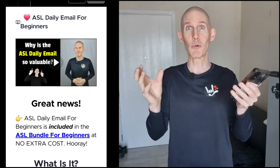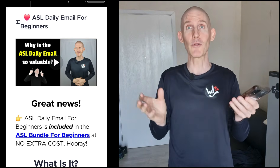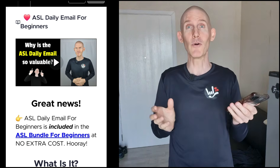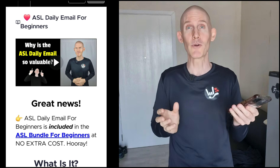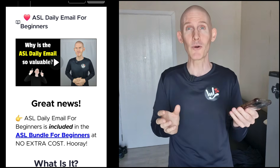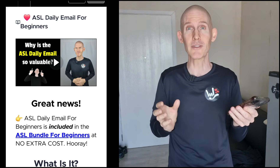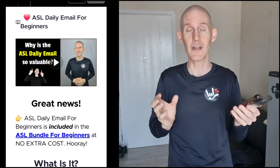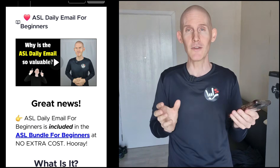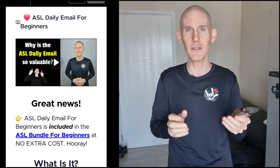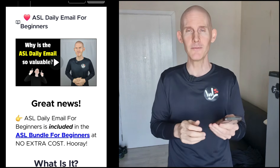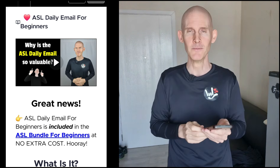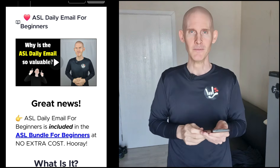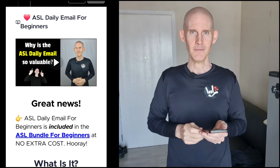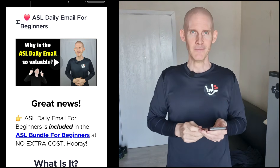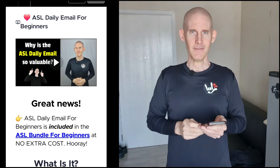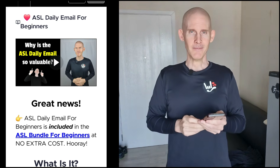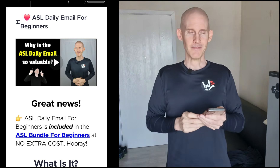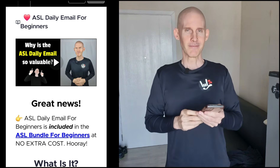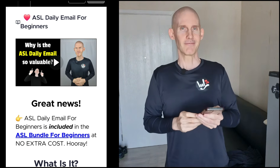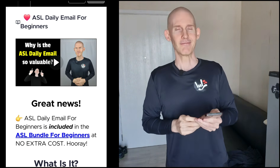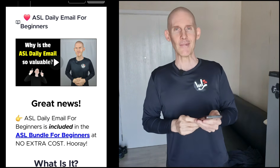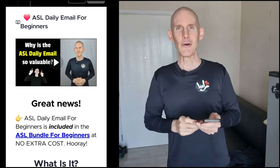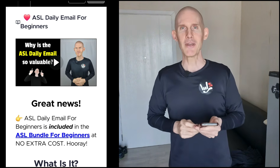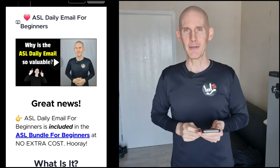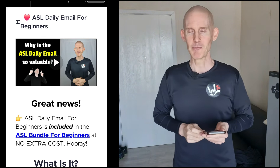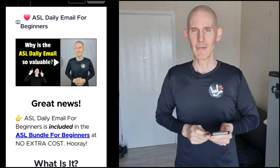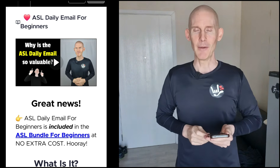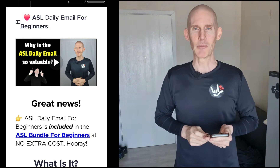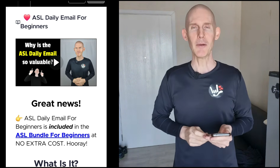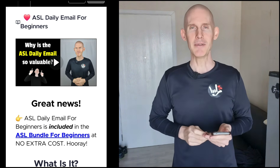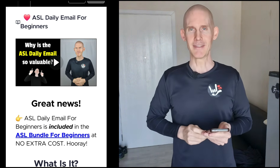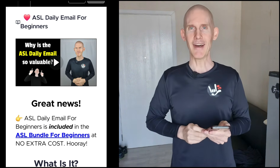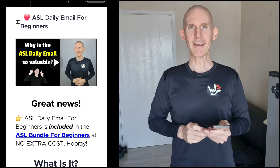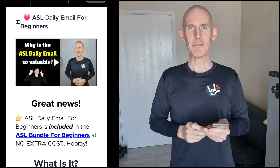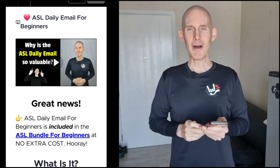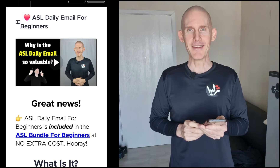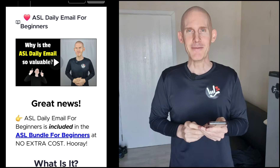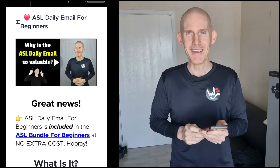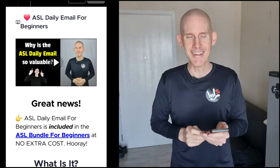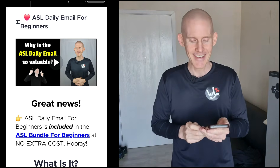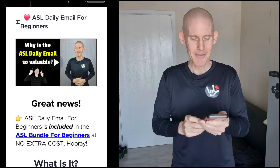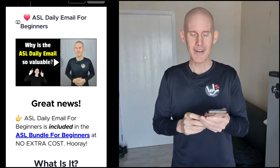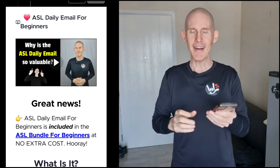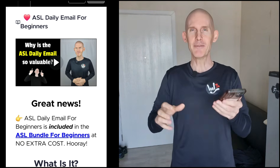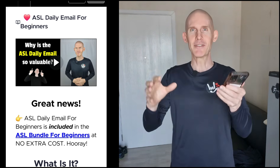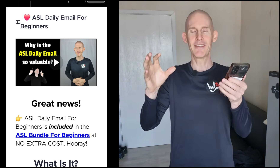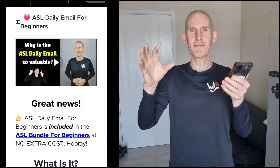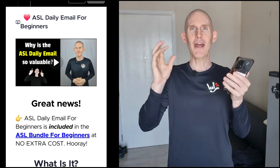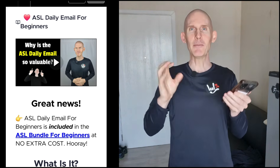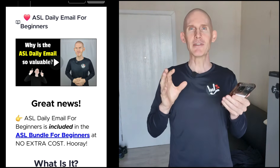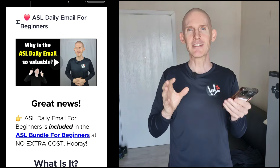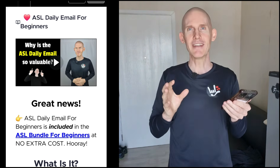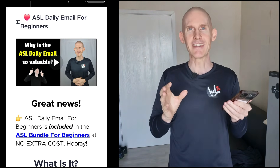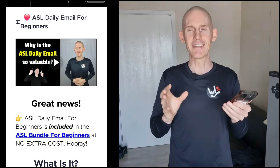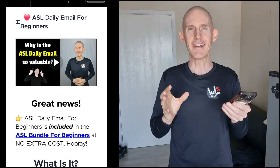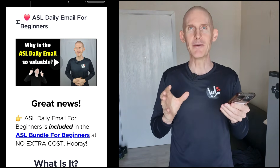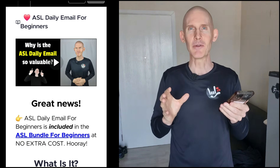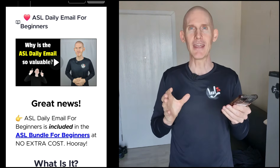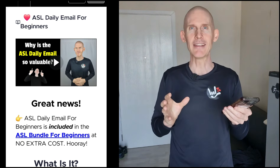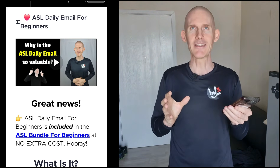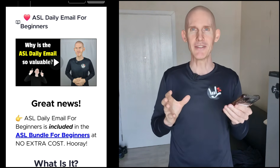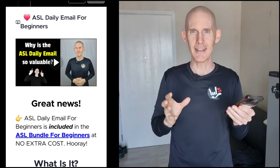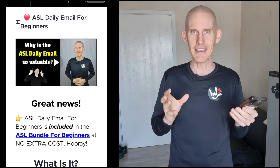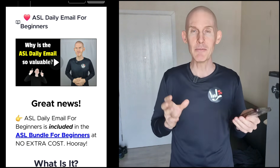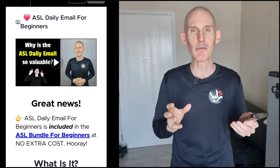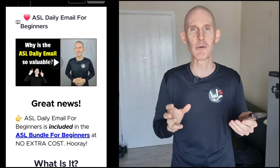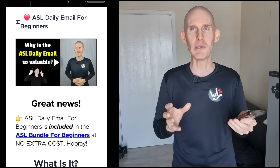and explore the whole course and everything. Okay, I'm probably talking a mile a minute, but I'm just fabulously excited about